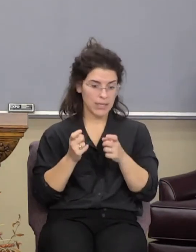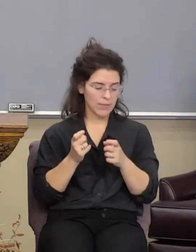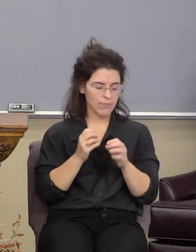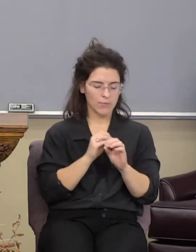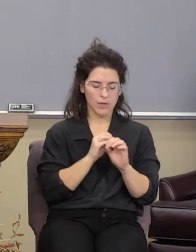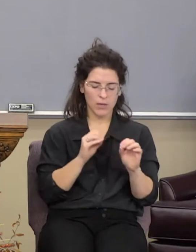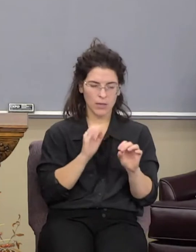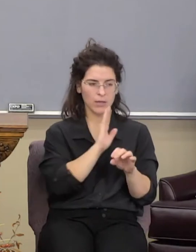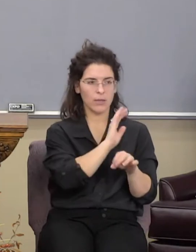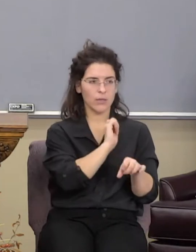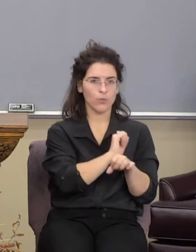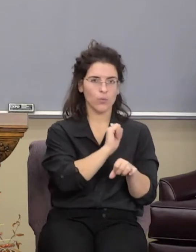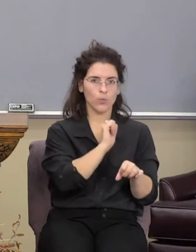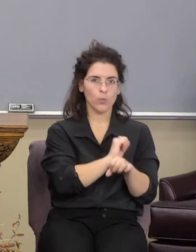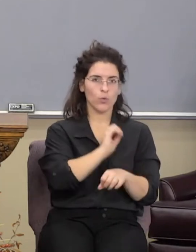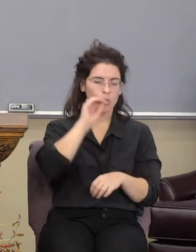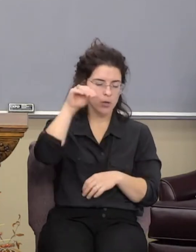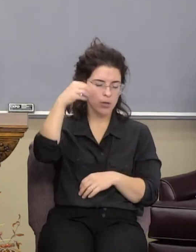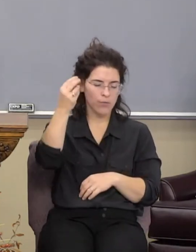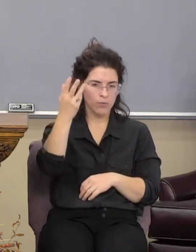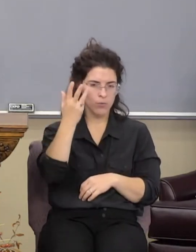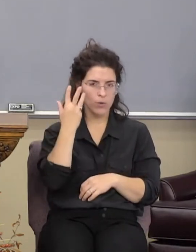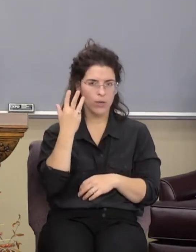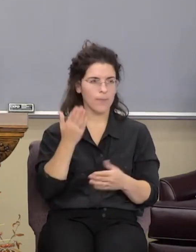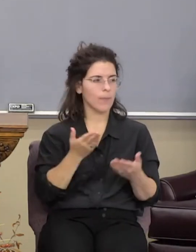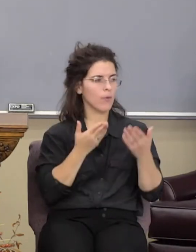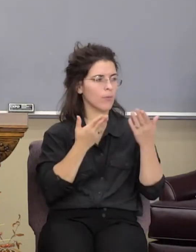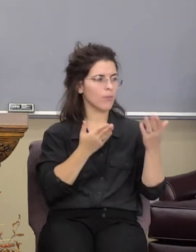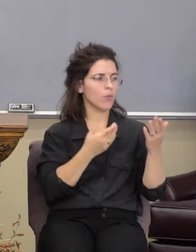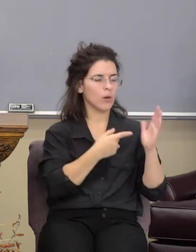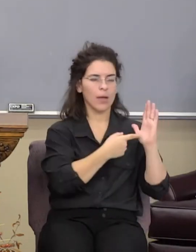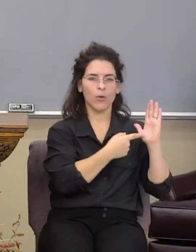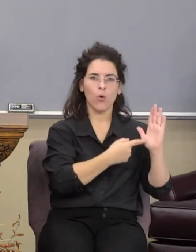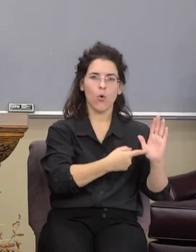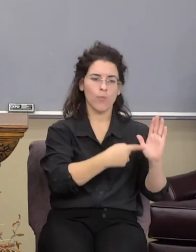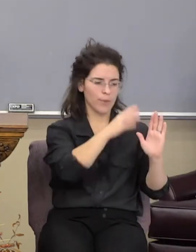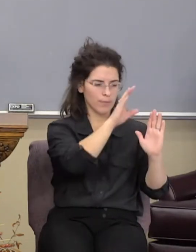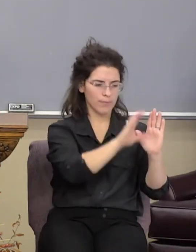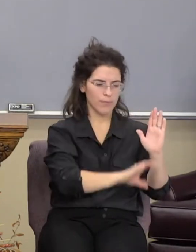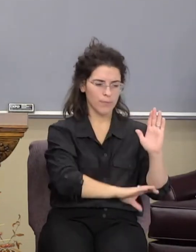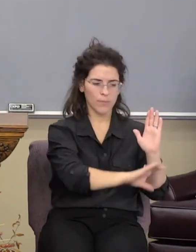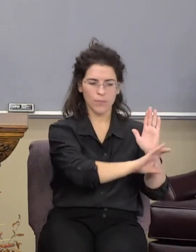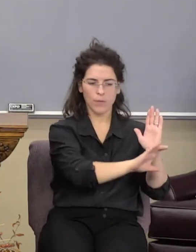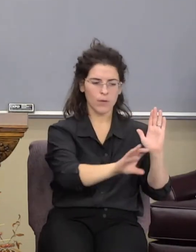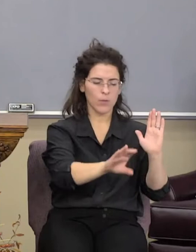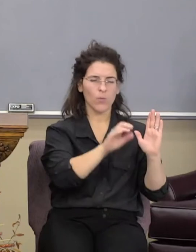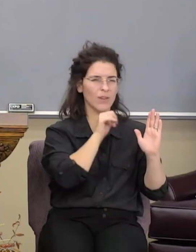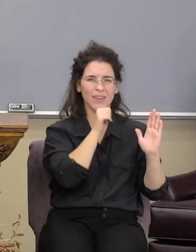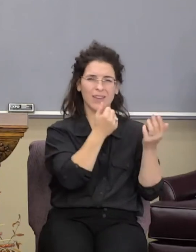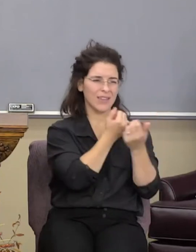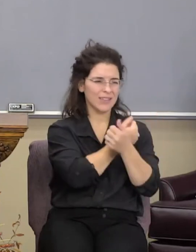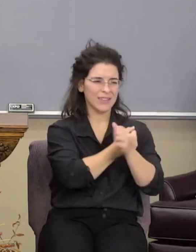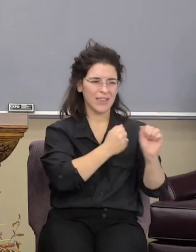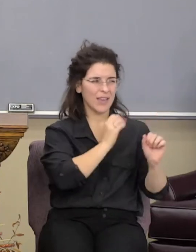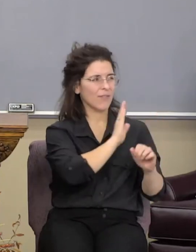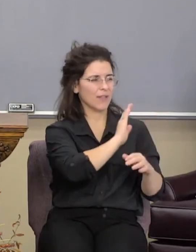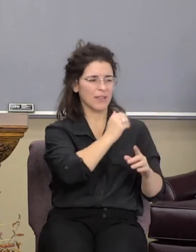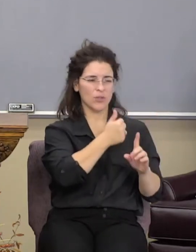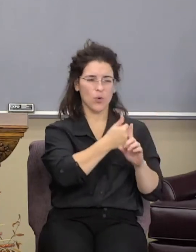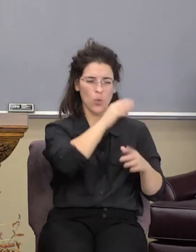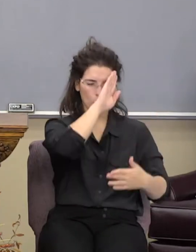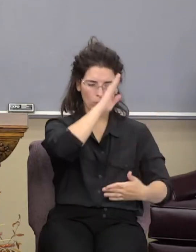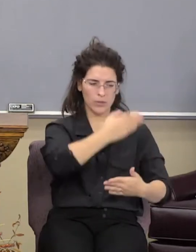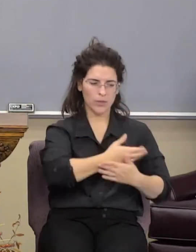work of grace that is put on open display when He spared not His Son and put